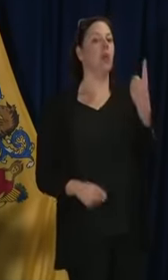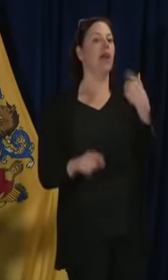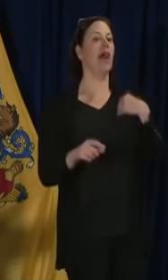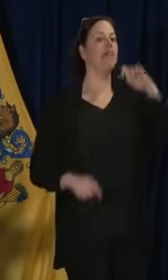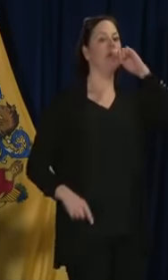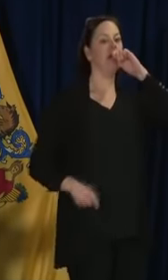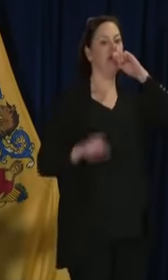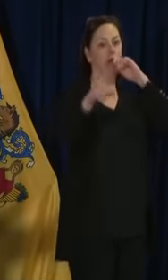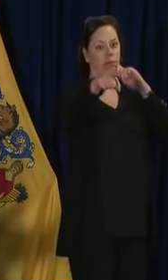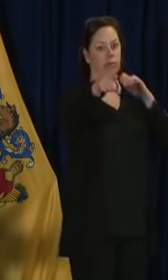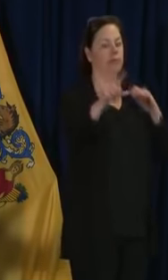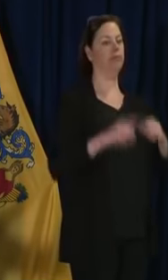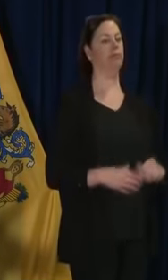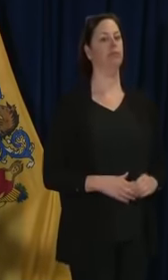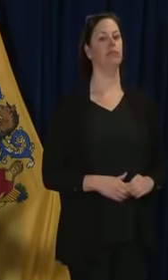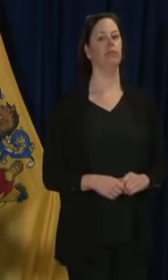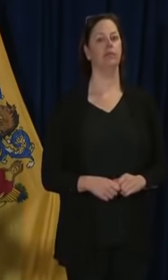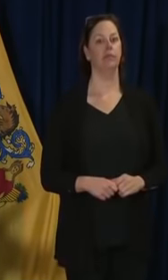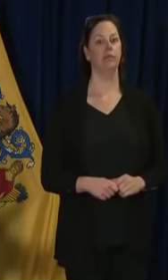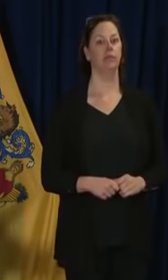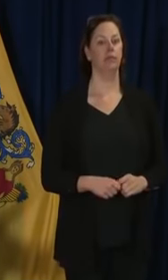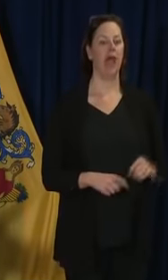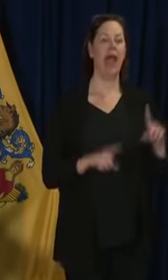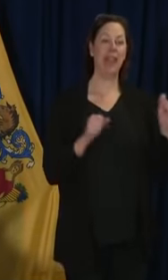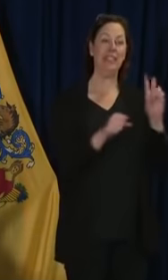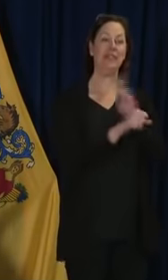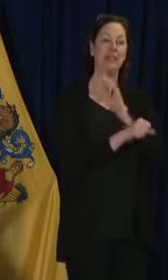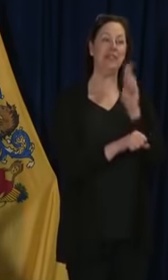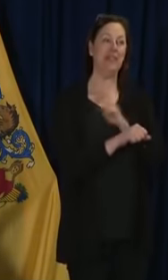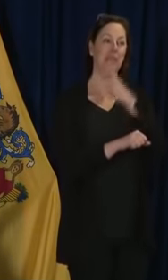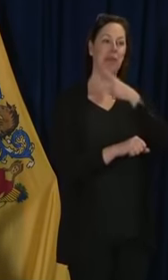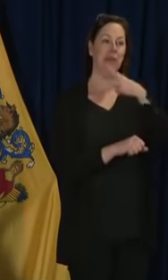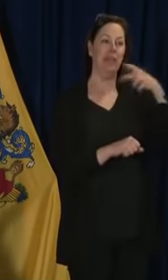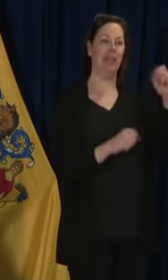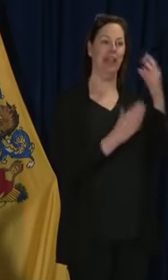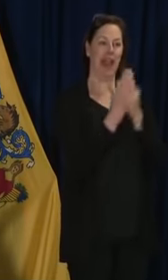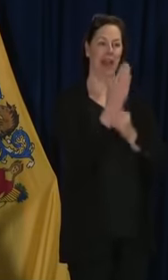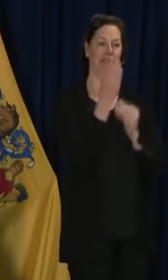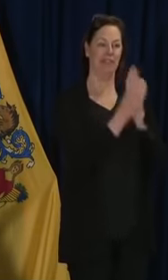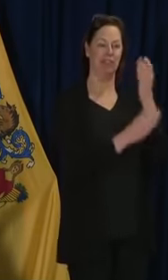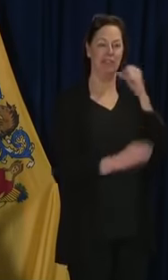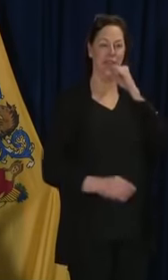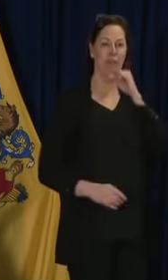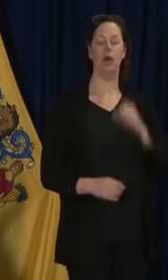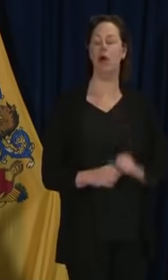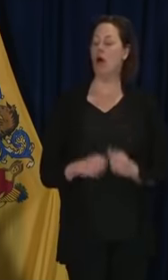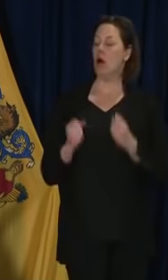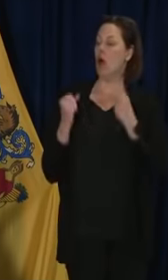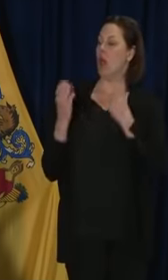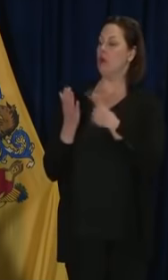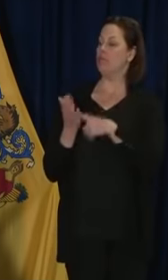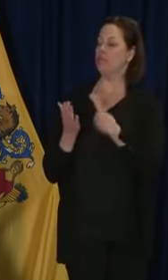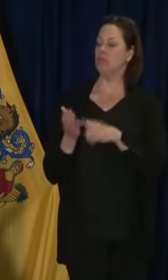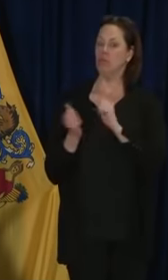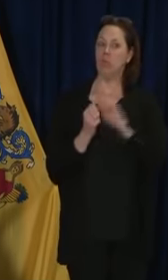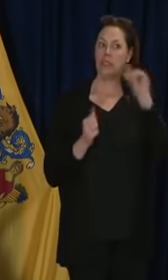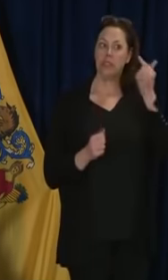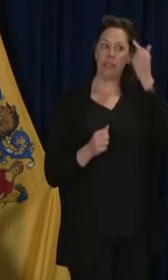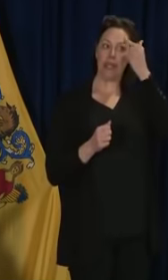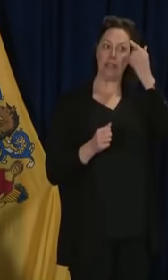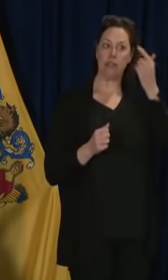designated blue-gloved microphone holder. Please let him hold the microphone. Governor, there's a lot of discussion about testing. We've heard